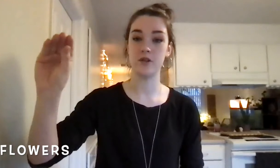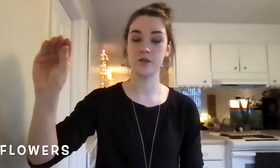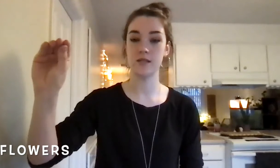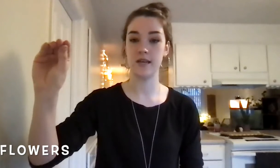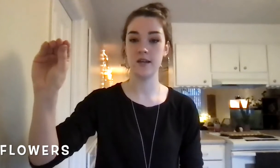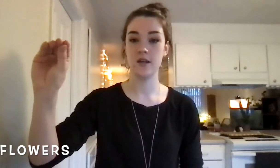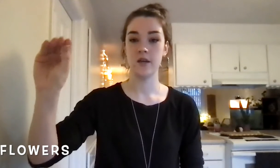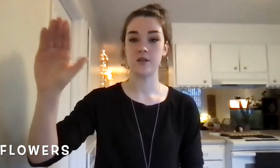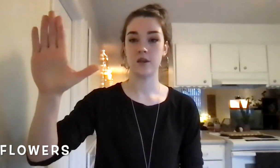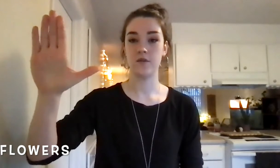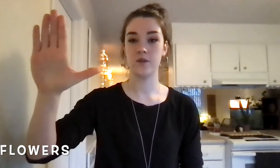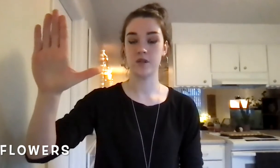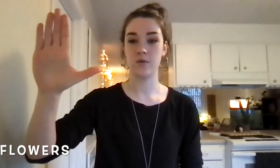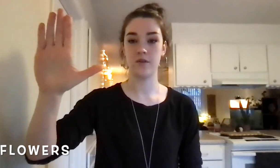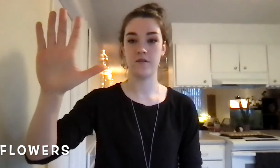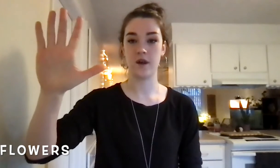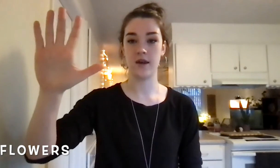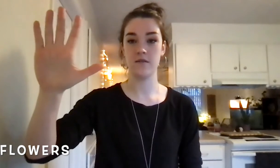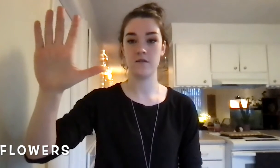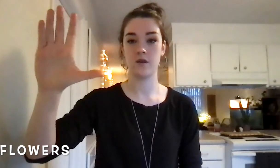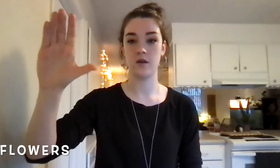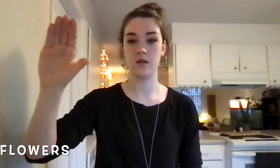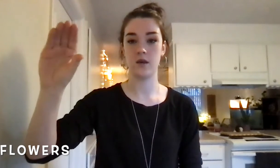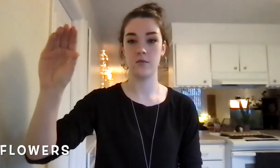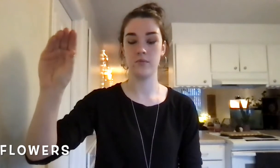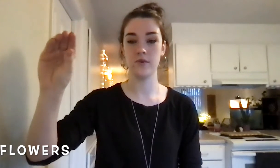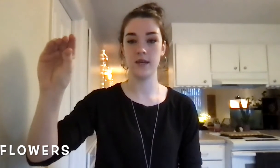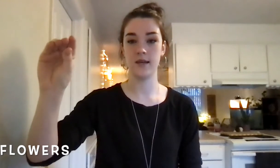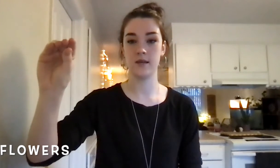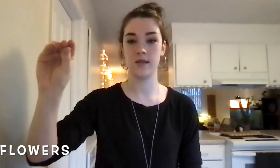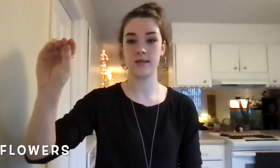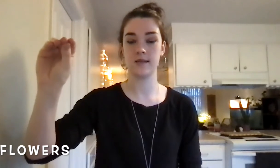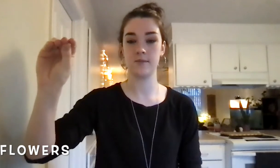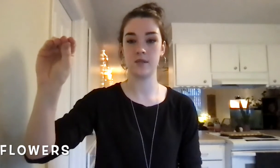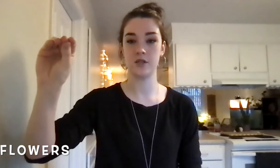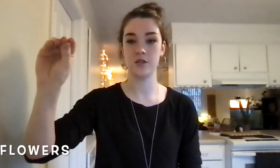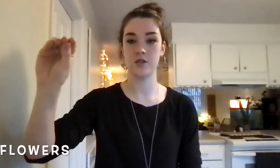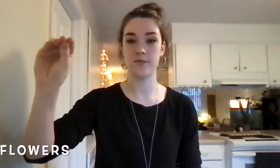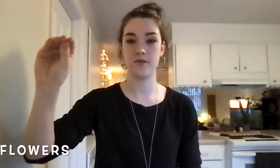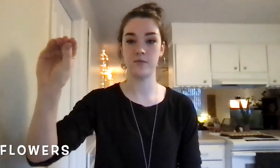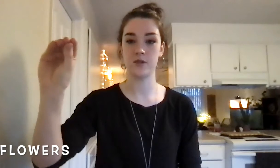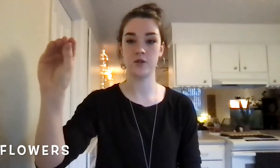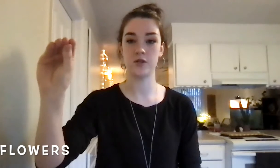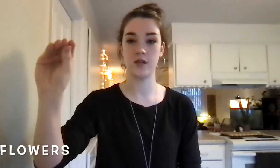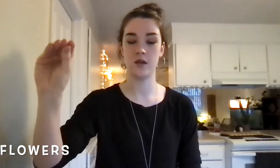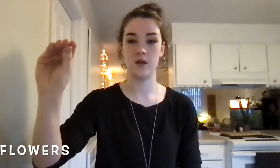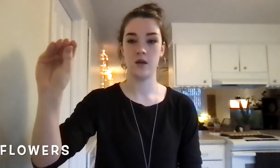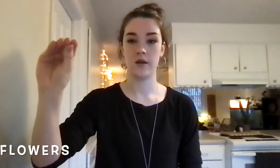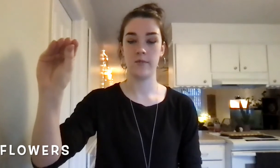just did. So if you want to start with your 5 and then bring it in to get to this position. So my thumbs are touching my